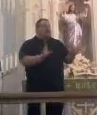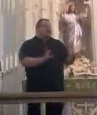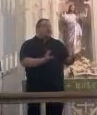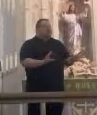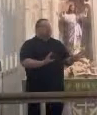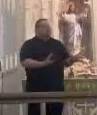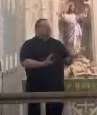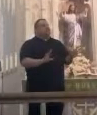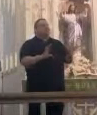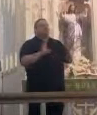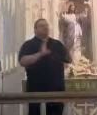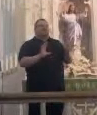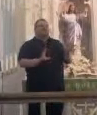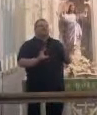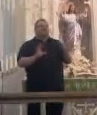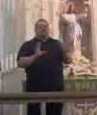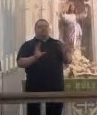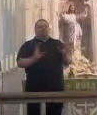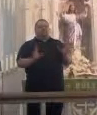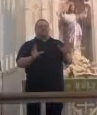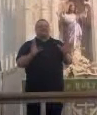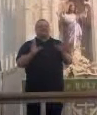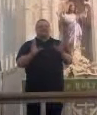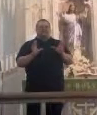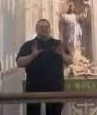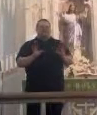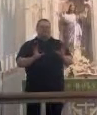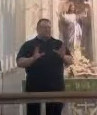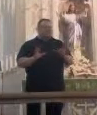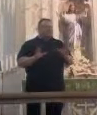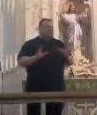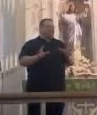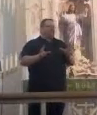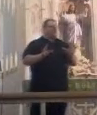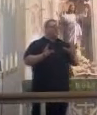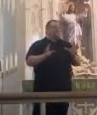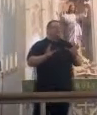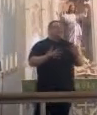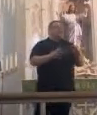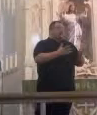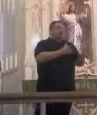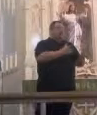you, and I am not going to leave you. Gospel.